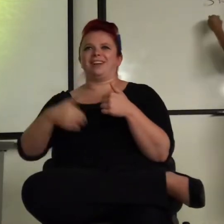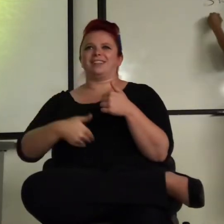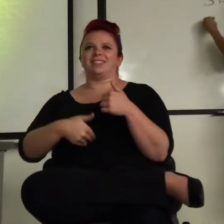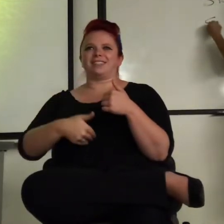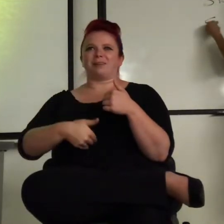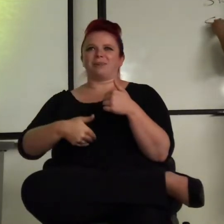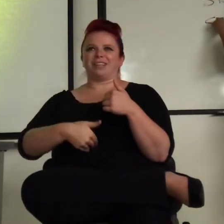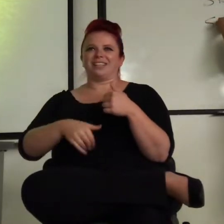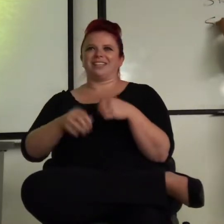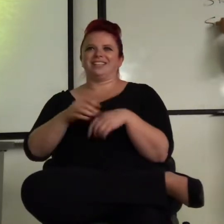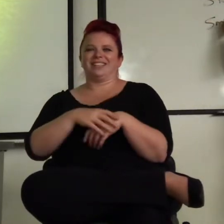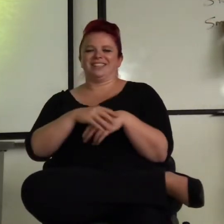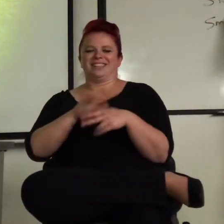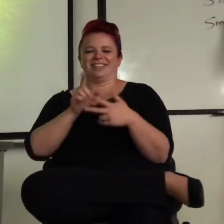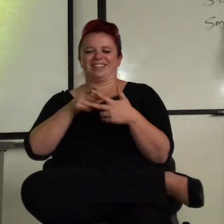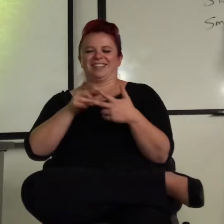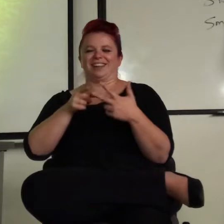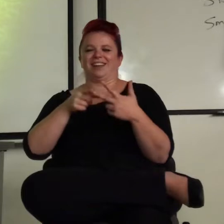small intestine,